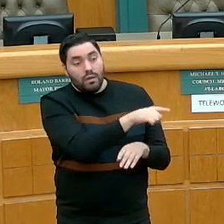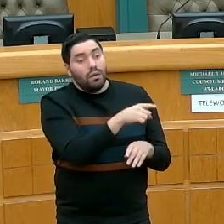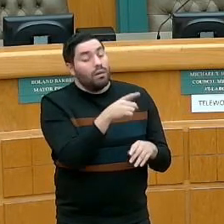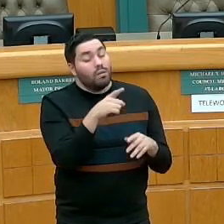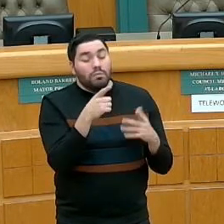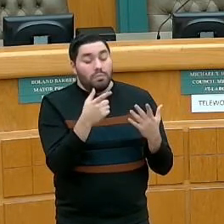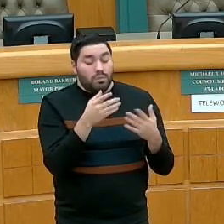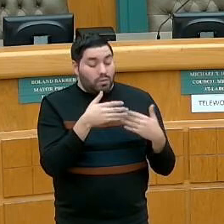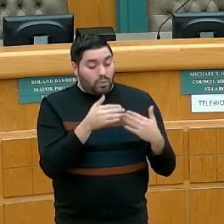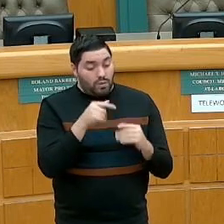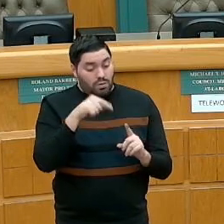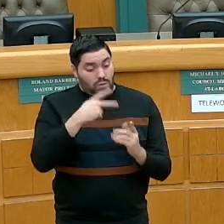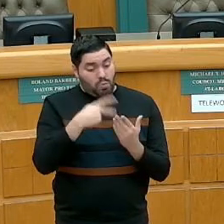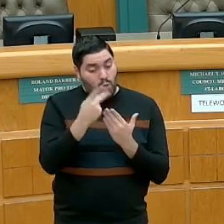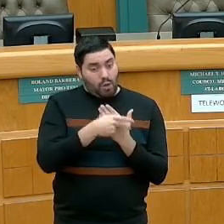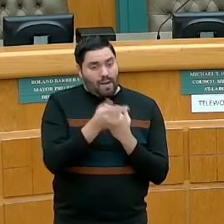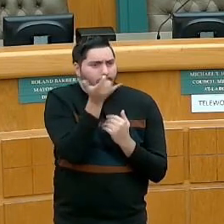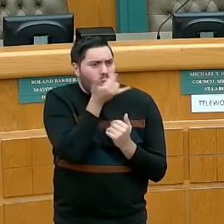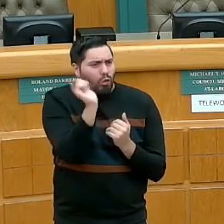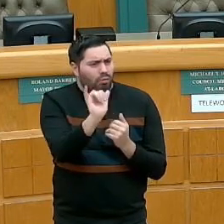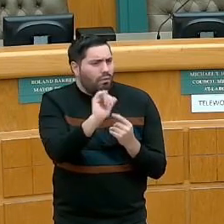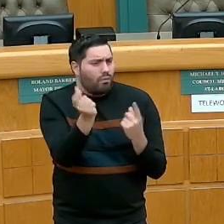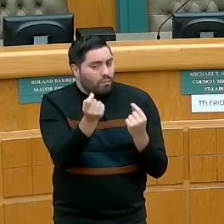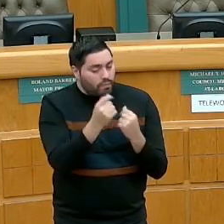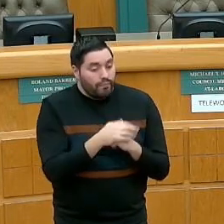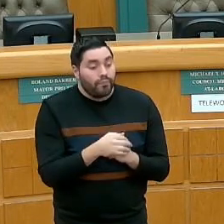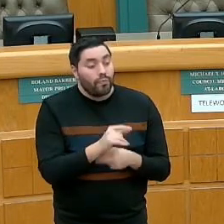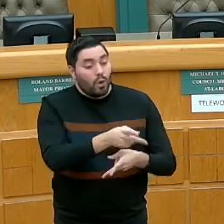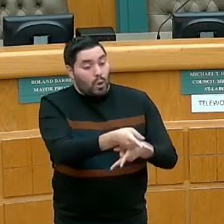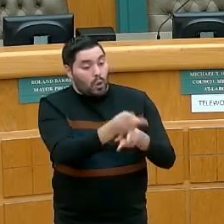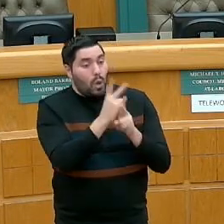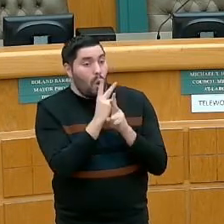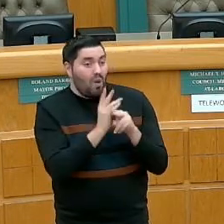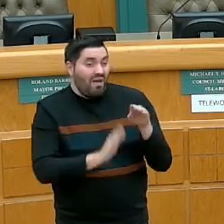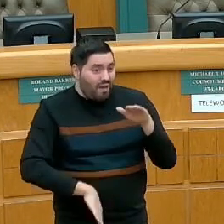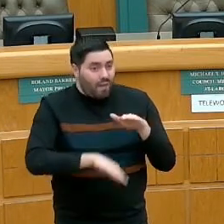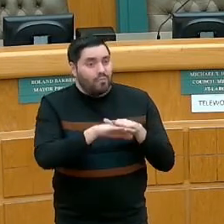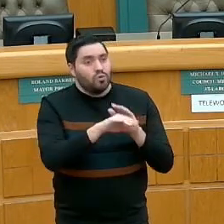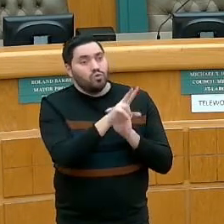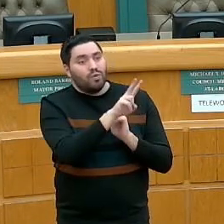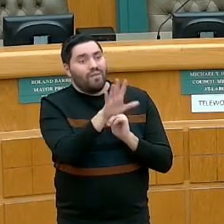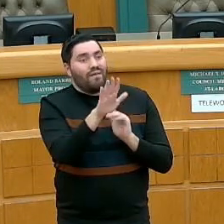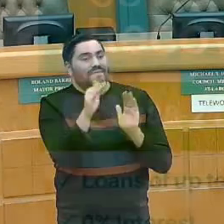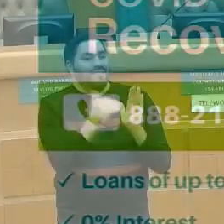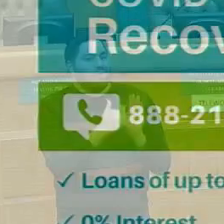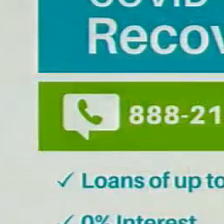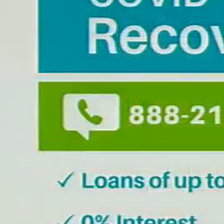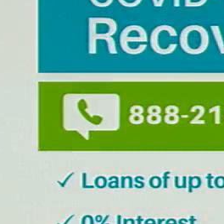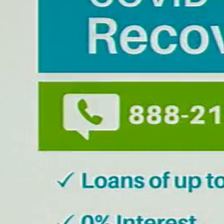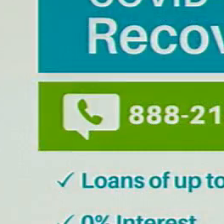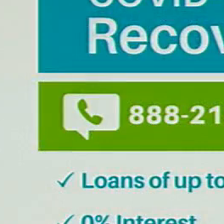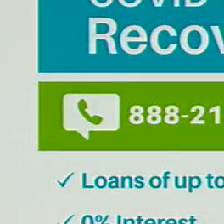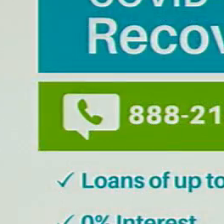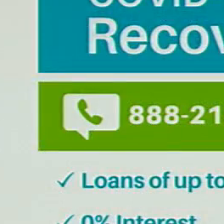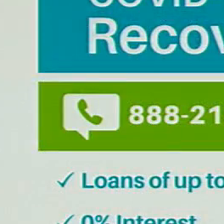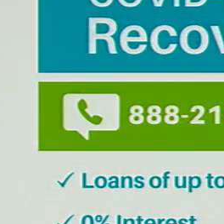work is that the loans will be up to $25,000 per small business. And so a